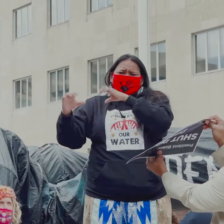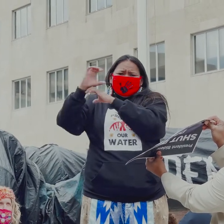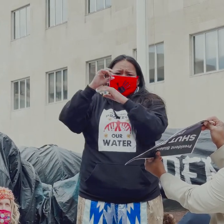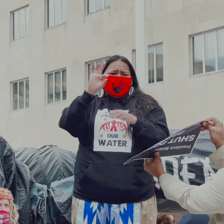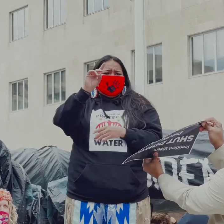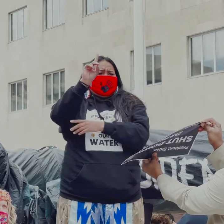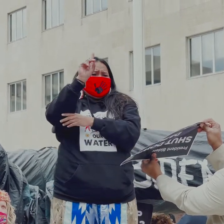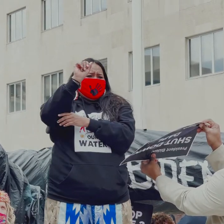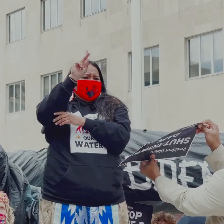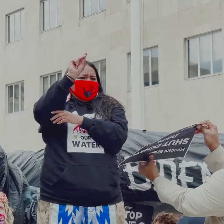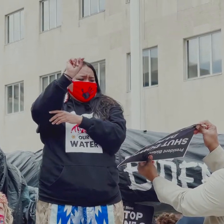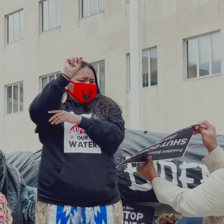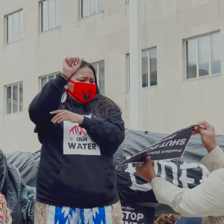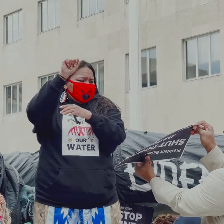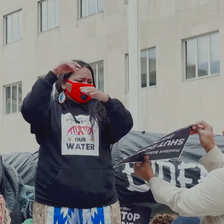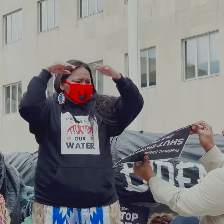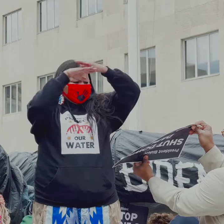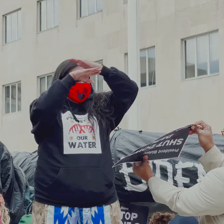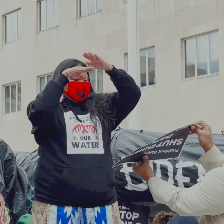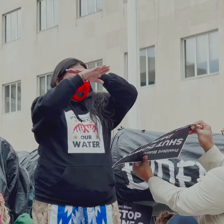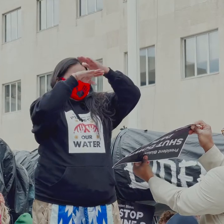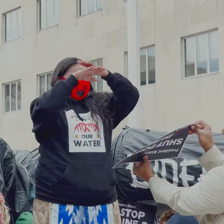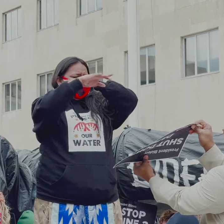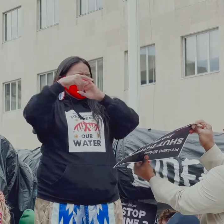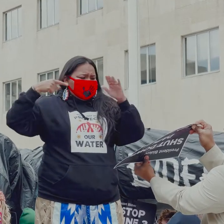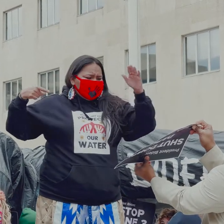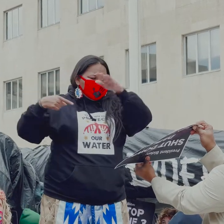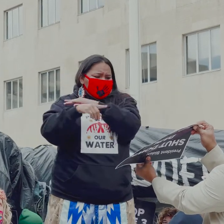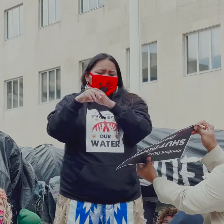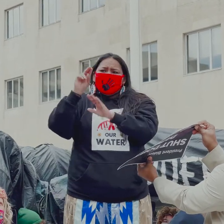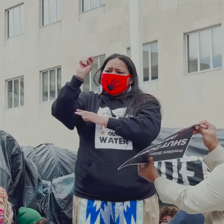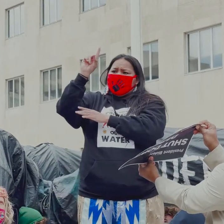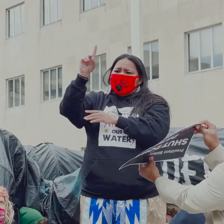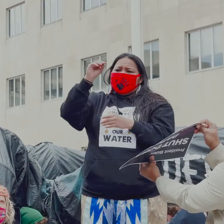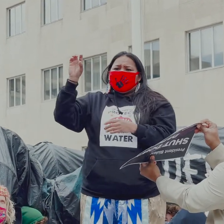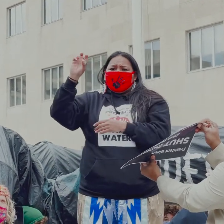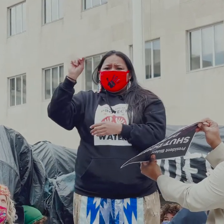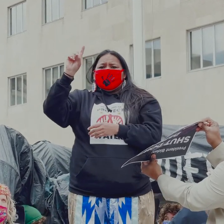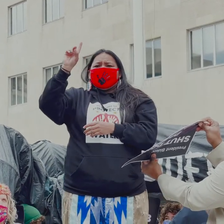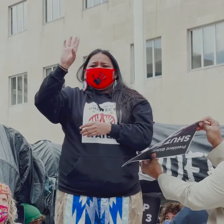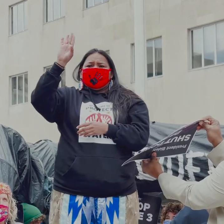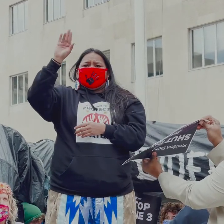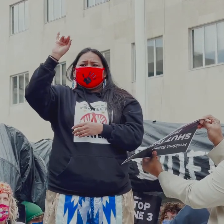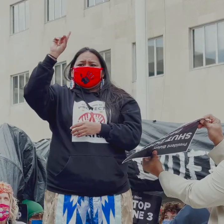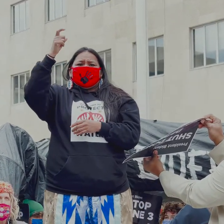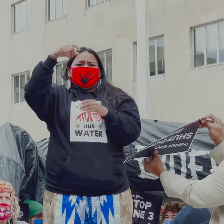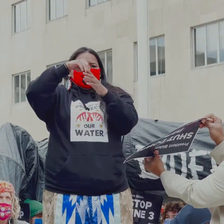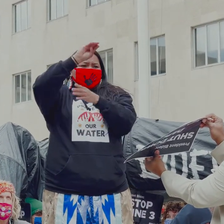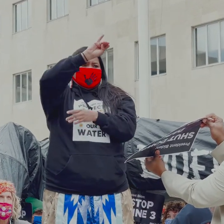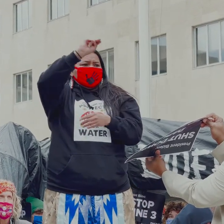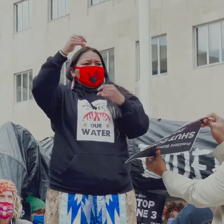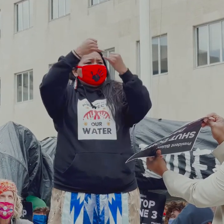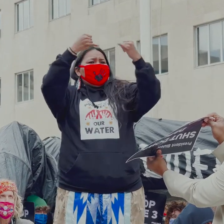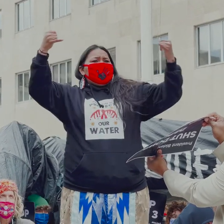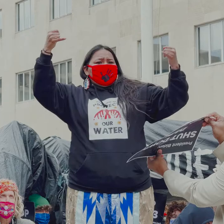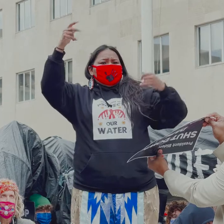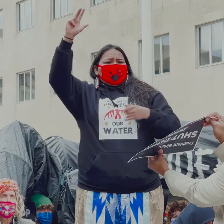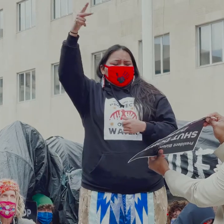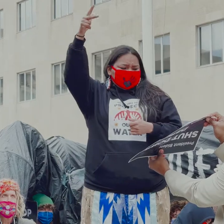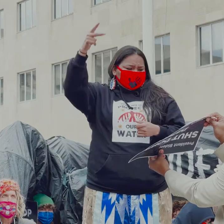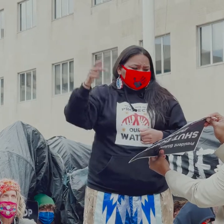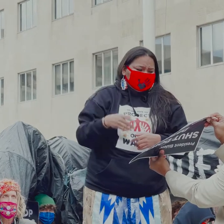construction of the Dakota Access Pipeline in North Dakota and Enbridge Line 3 in Minnesota.